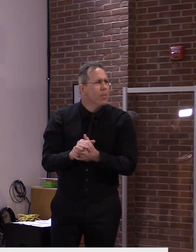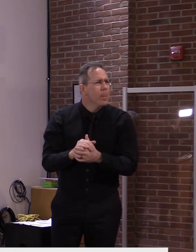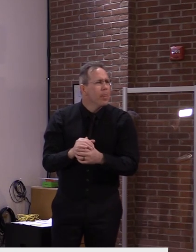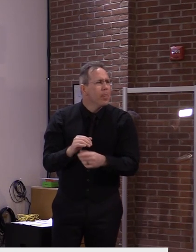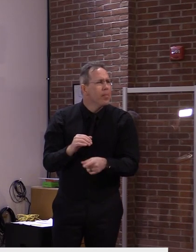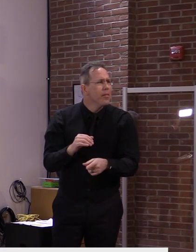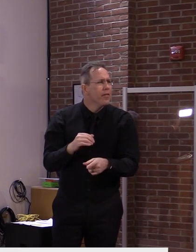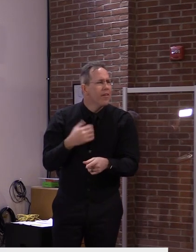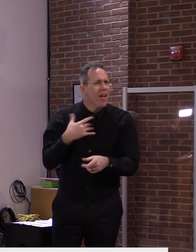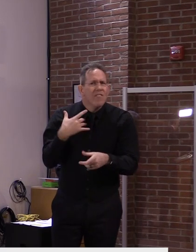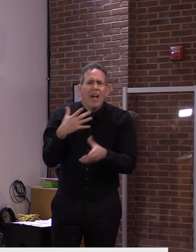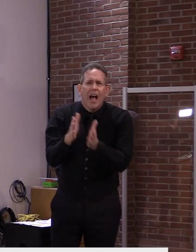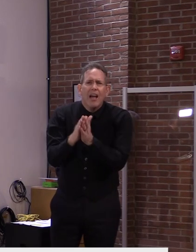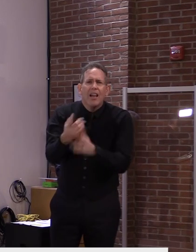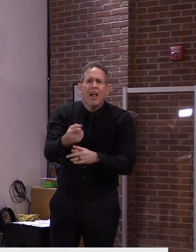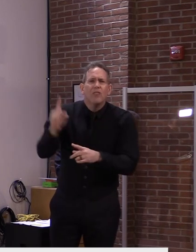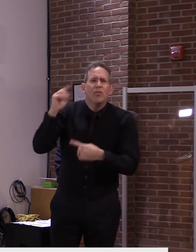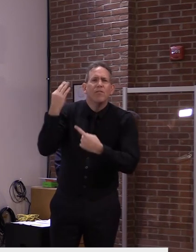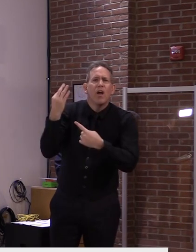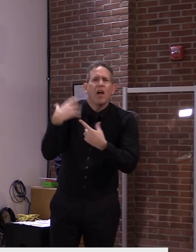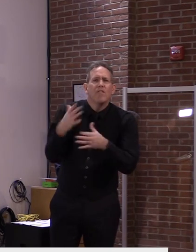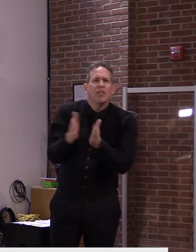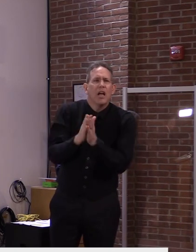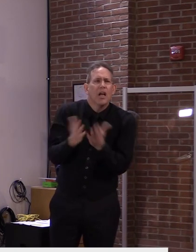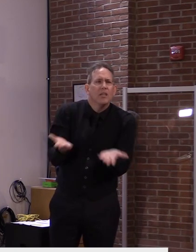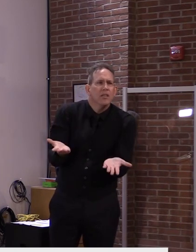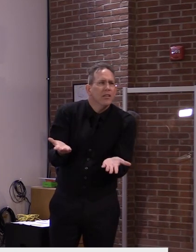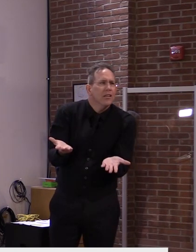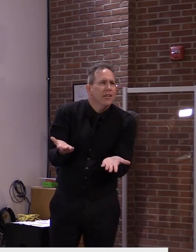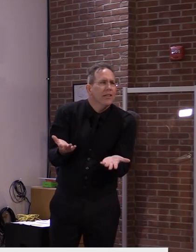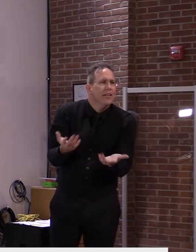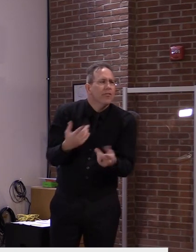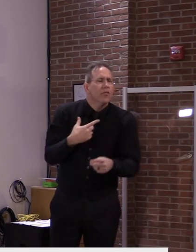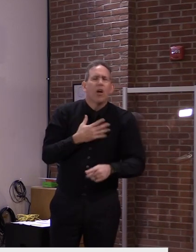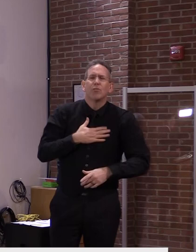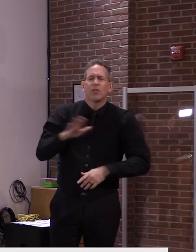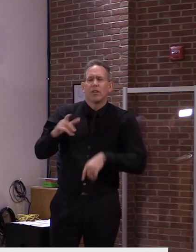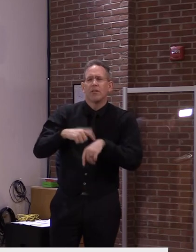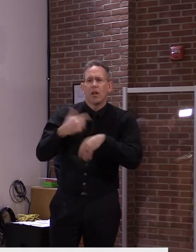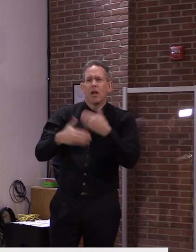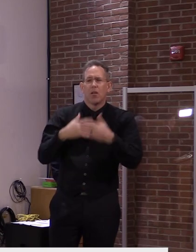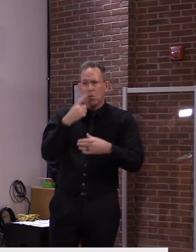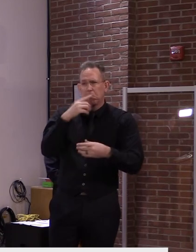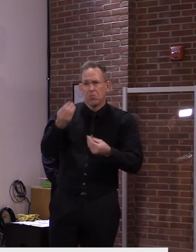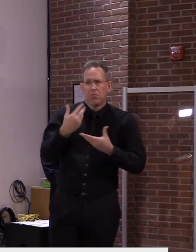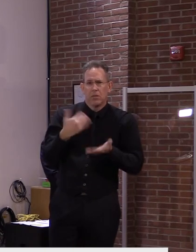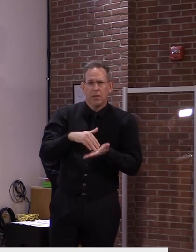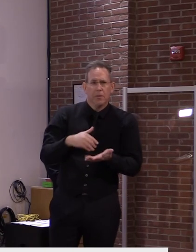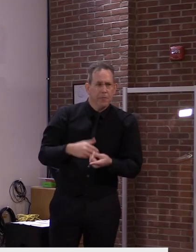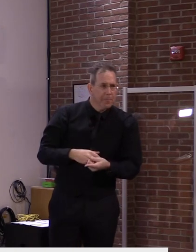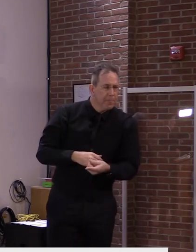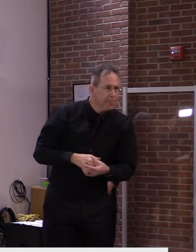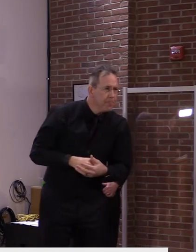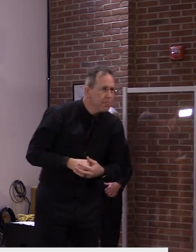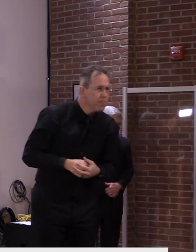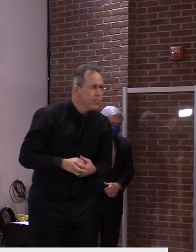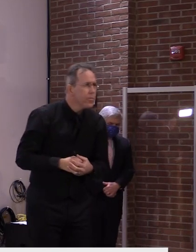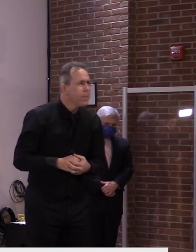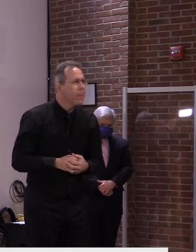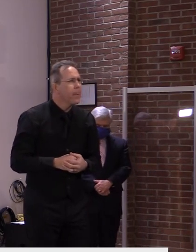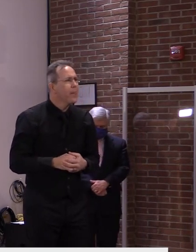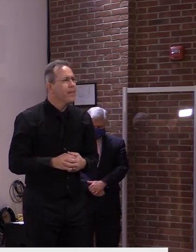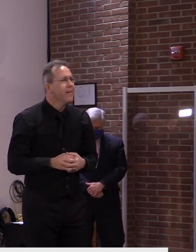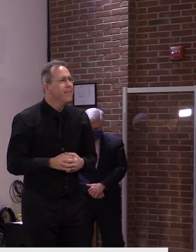reminding you that I was looking for it. Oh. I appreciate your time, Governor. Thank you. Thanks. Guy Page, Chronicle of the Vermont State